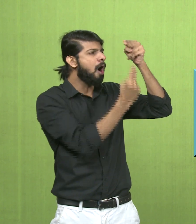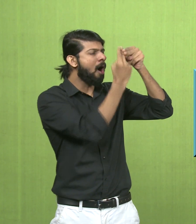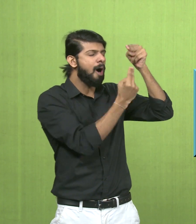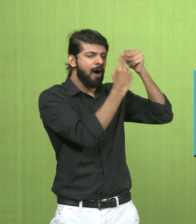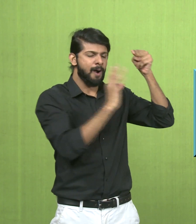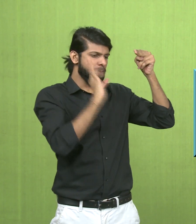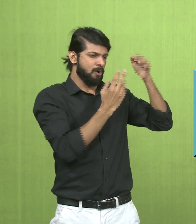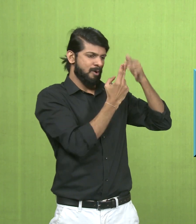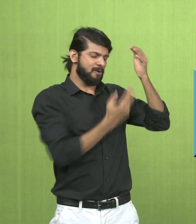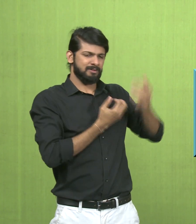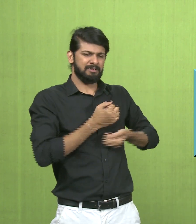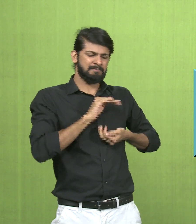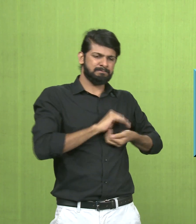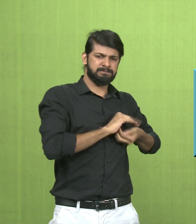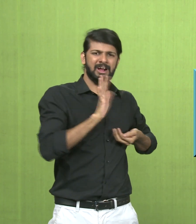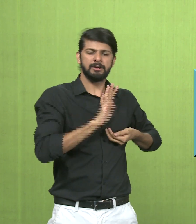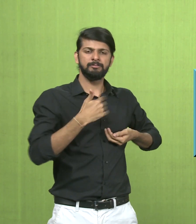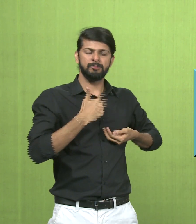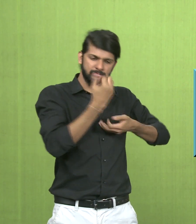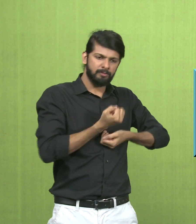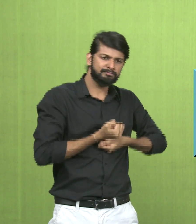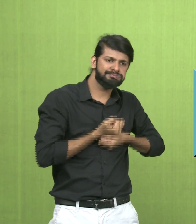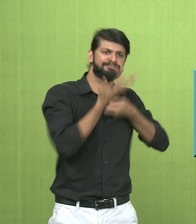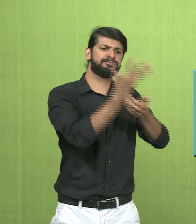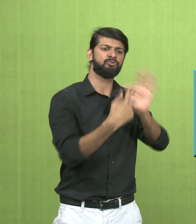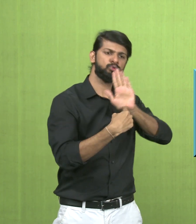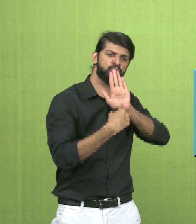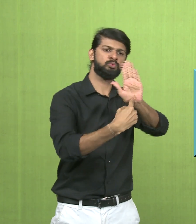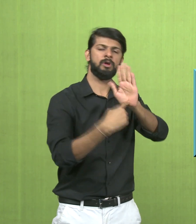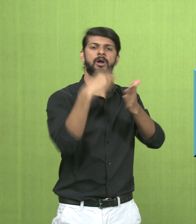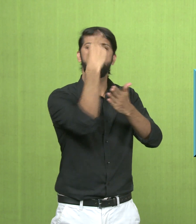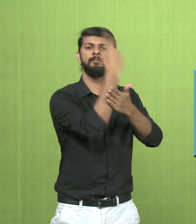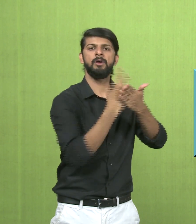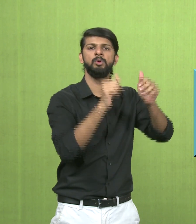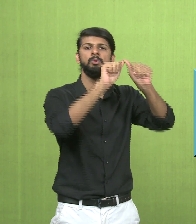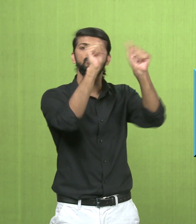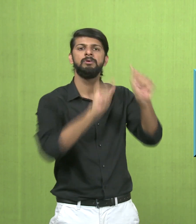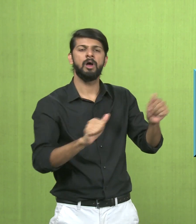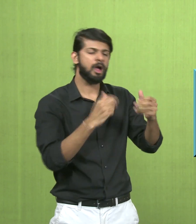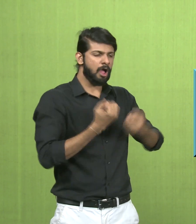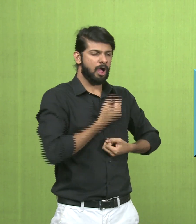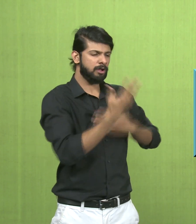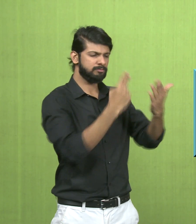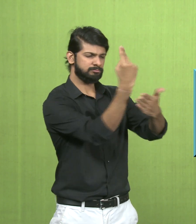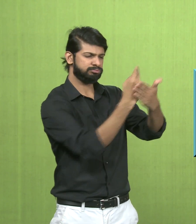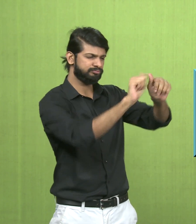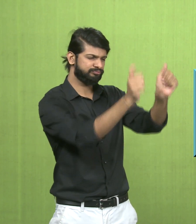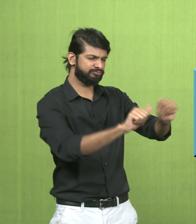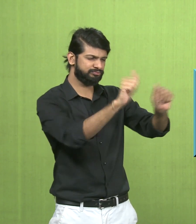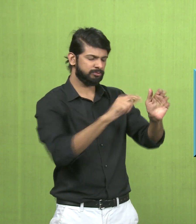Their imagination, their stories, they wanted to express in a visual manner,